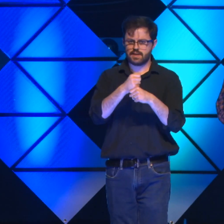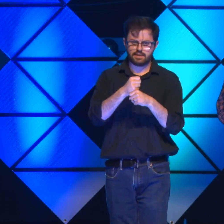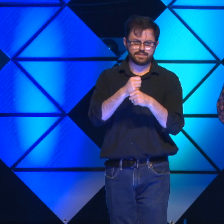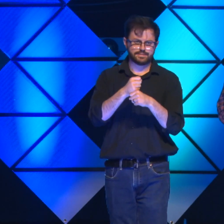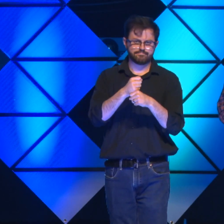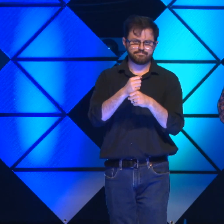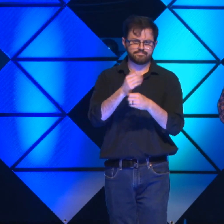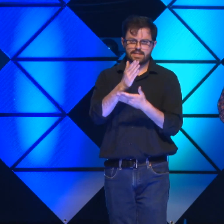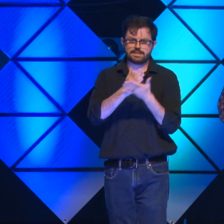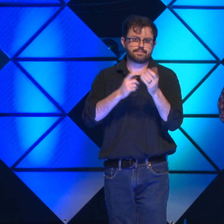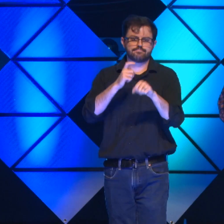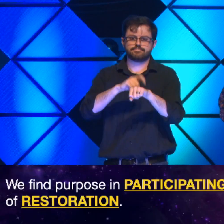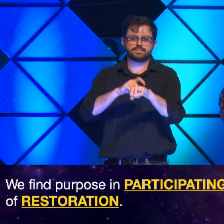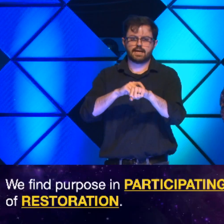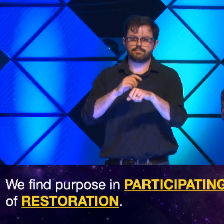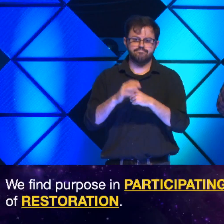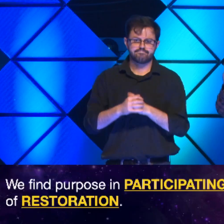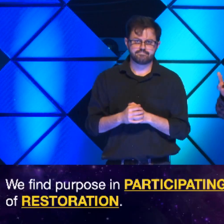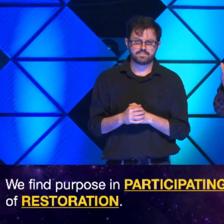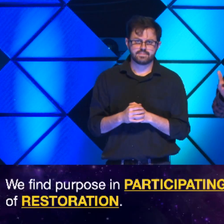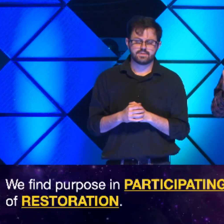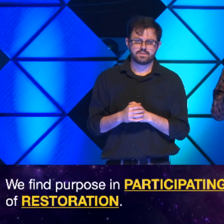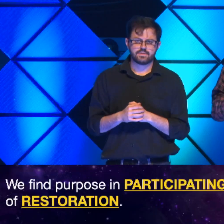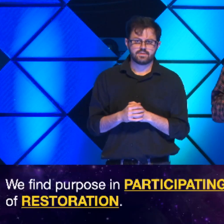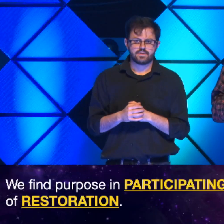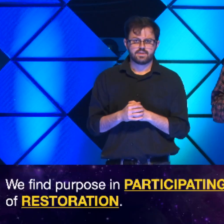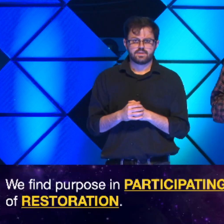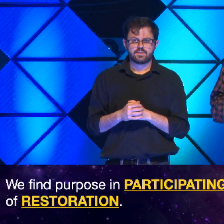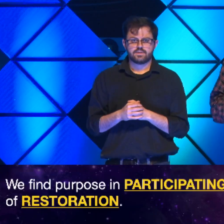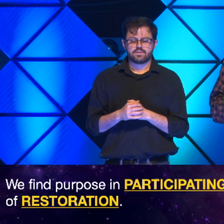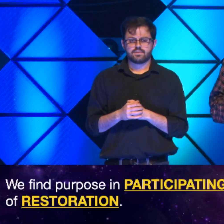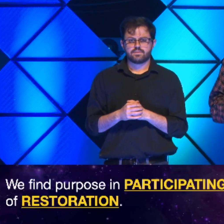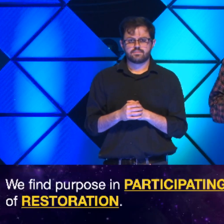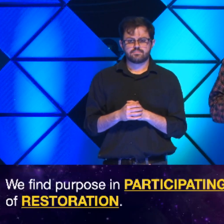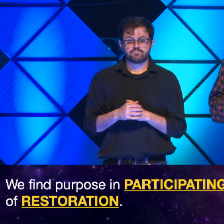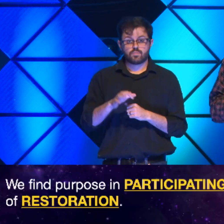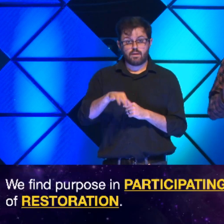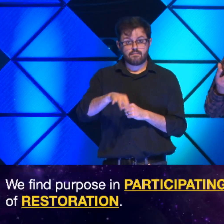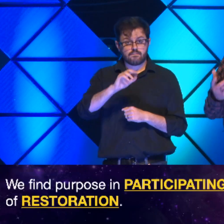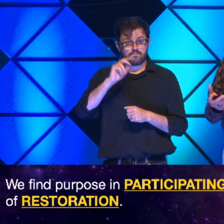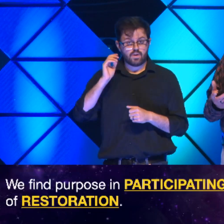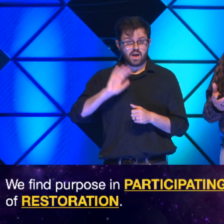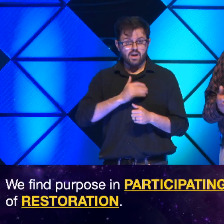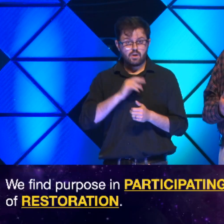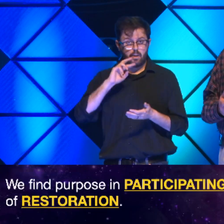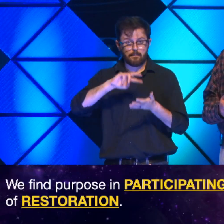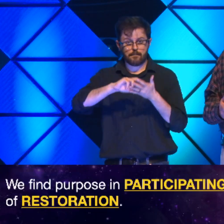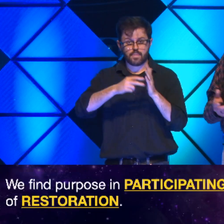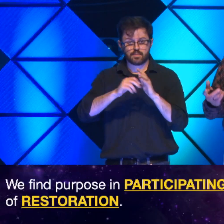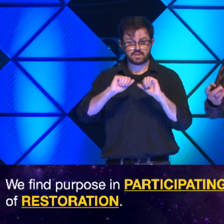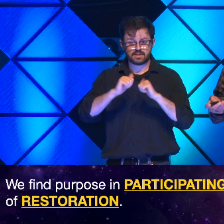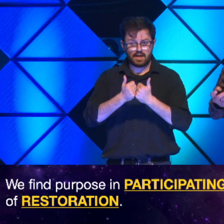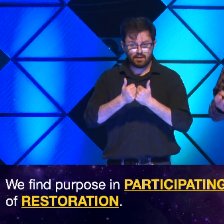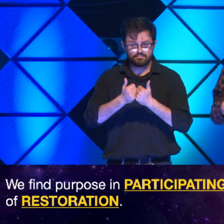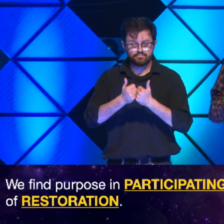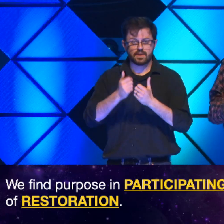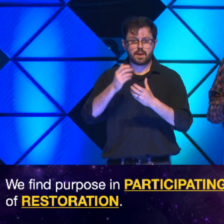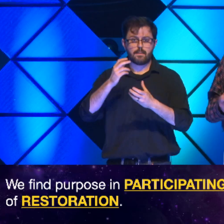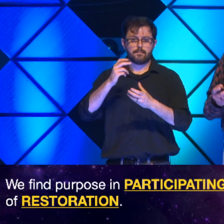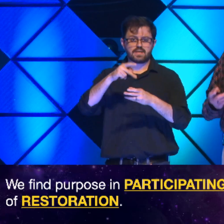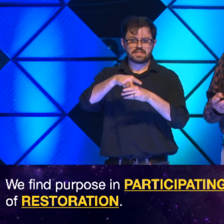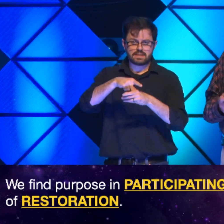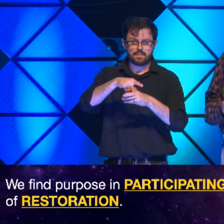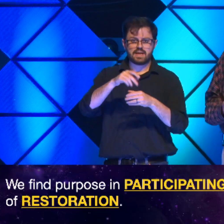moment. We can find purpose in participating in the healing